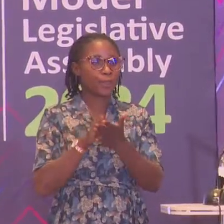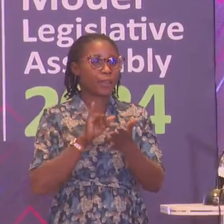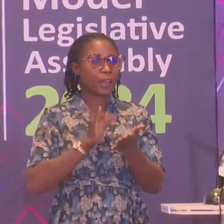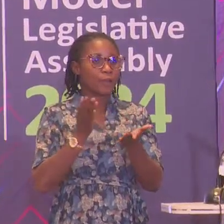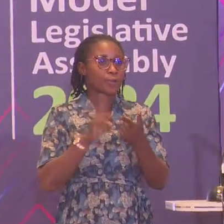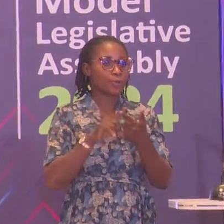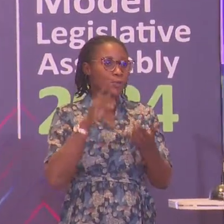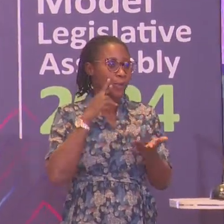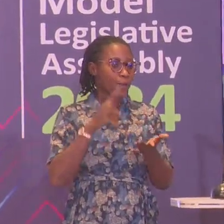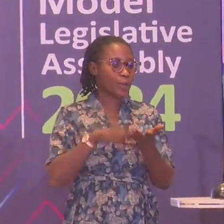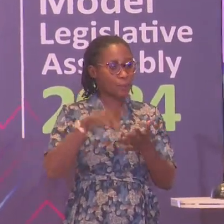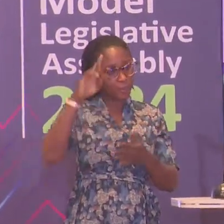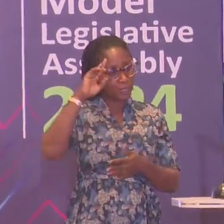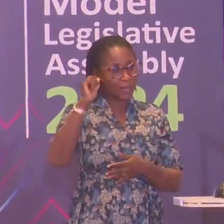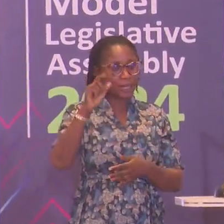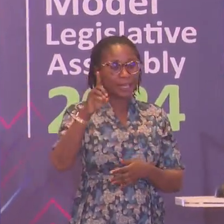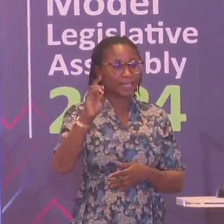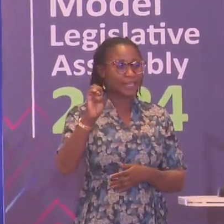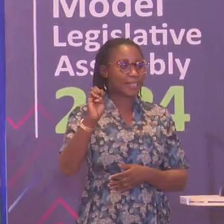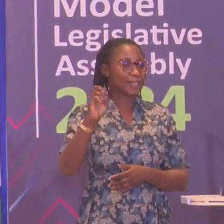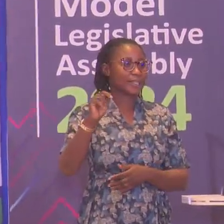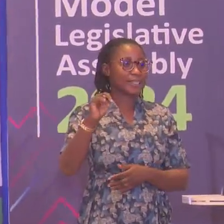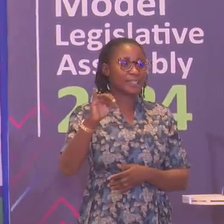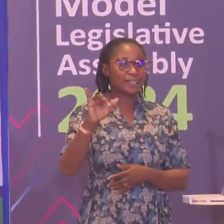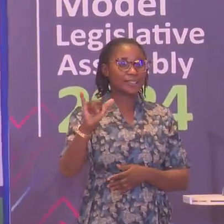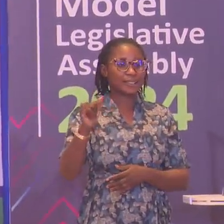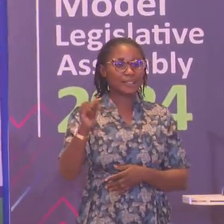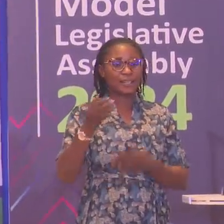Mr. Adeni. Thank you, sir. You're welcome.